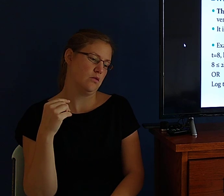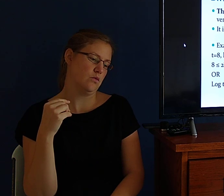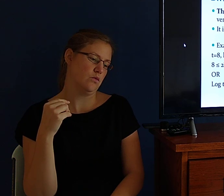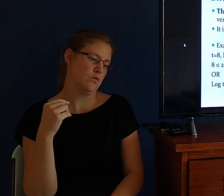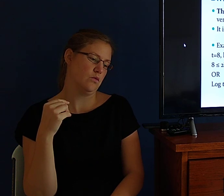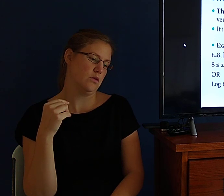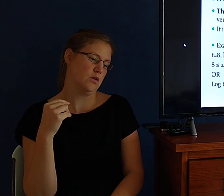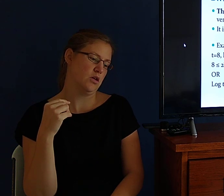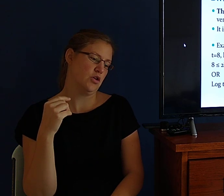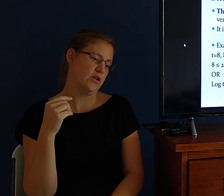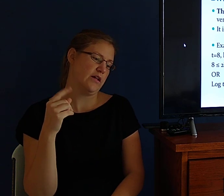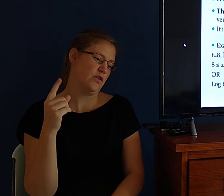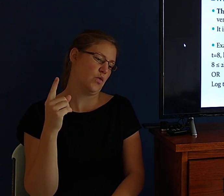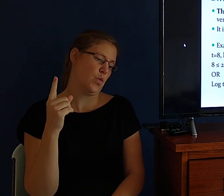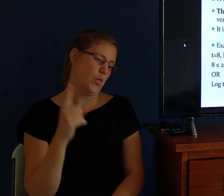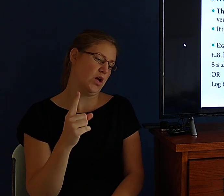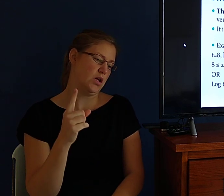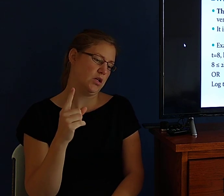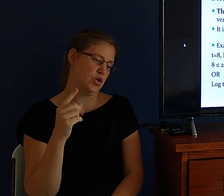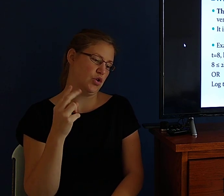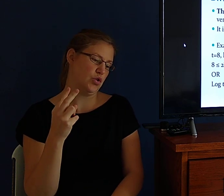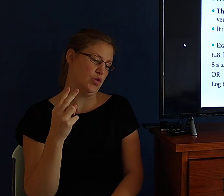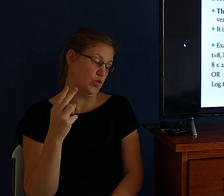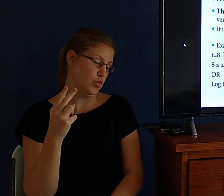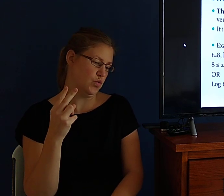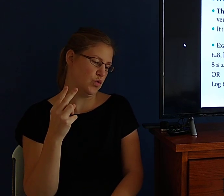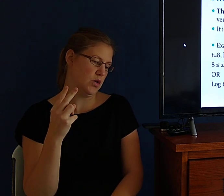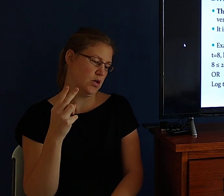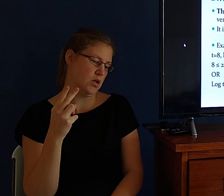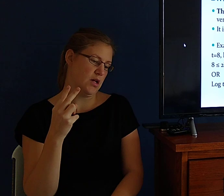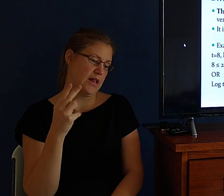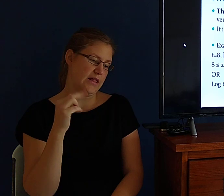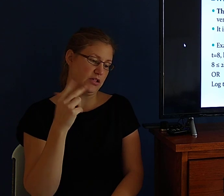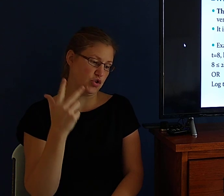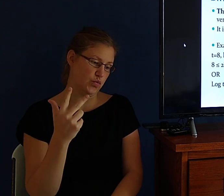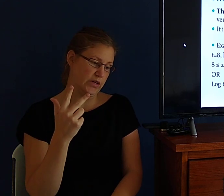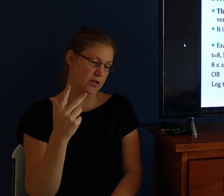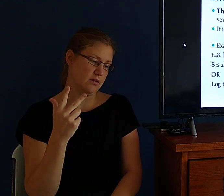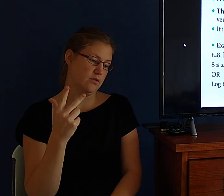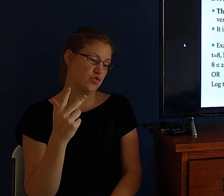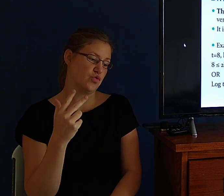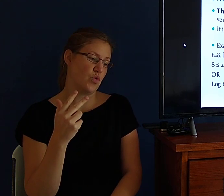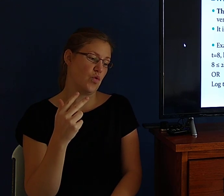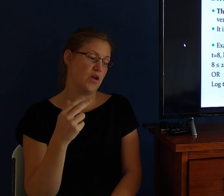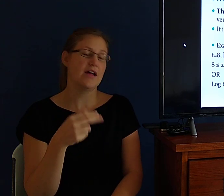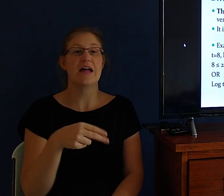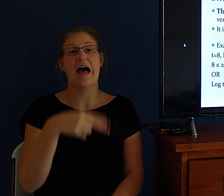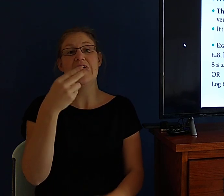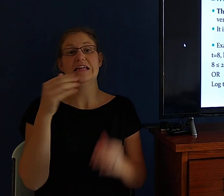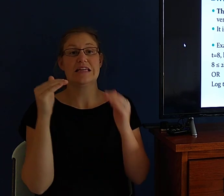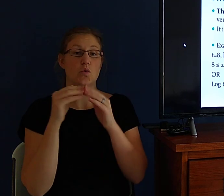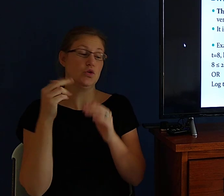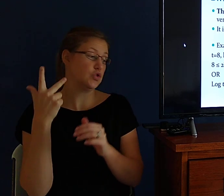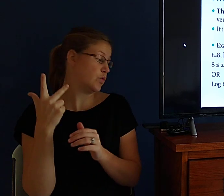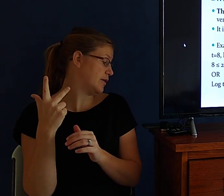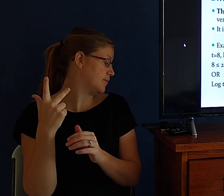this is 1, this is 2, and this is 3. So the height is equal to 3. And how about the terminal